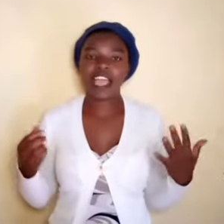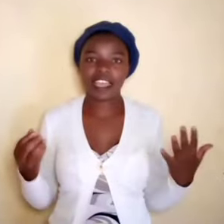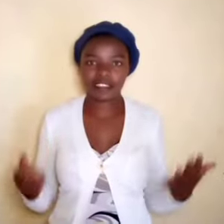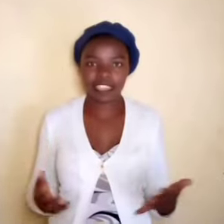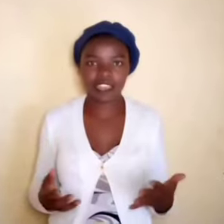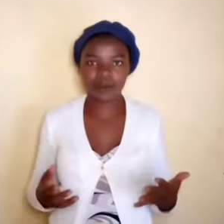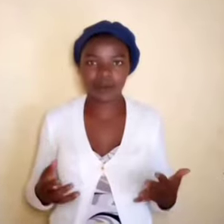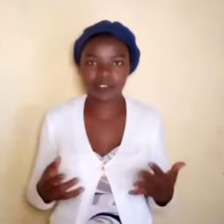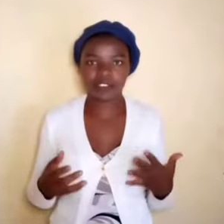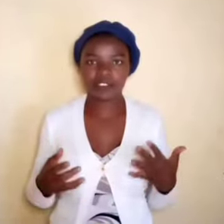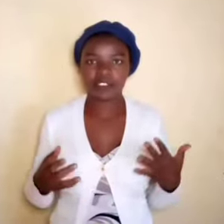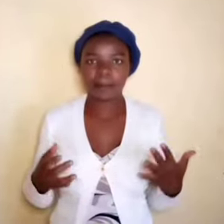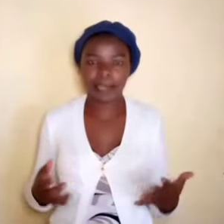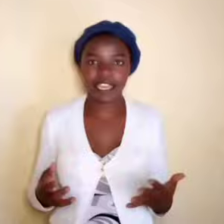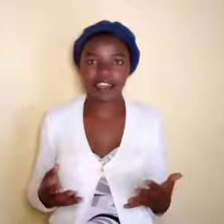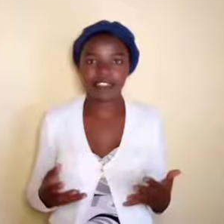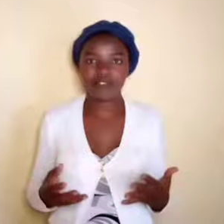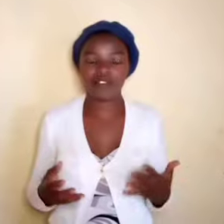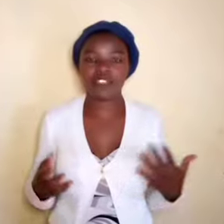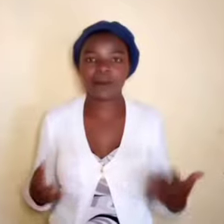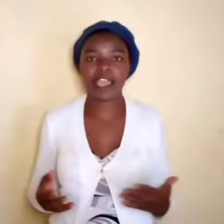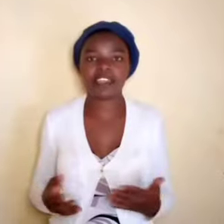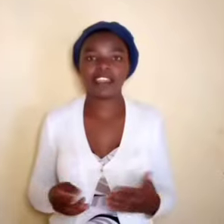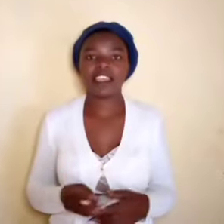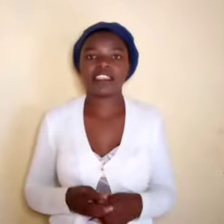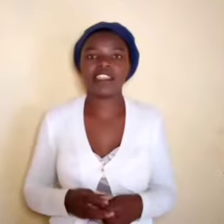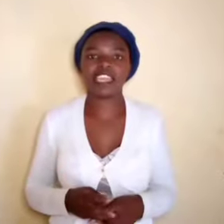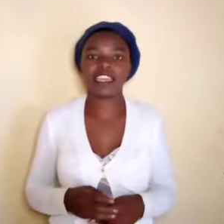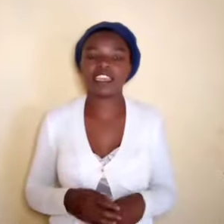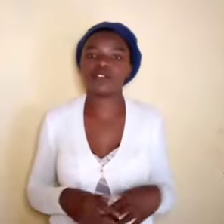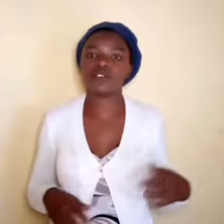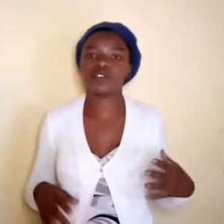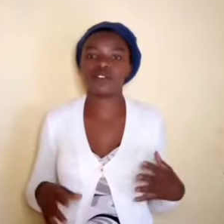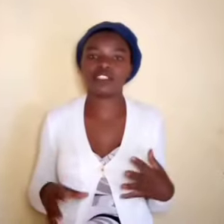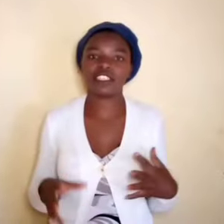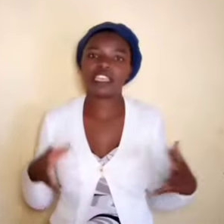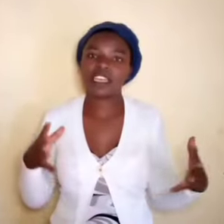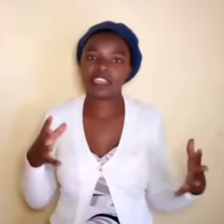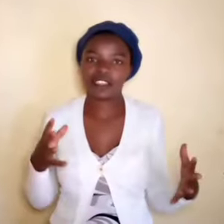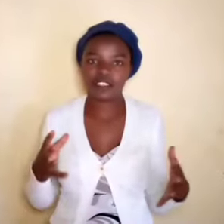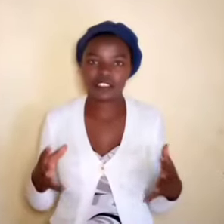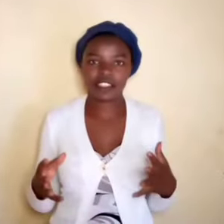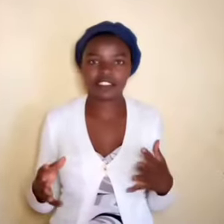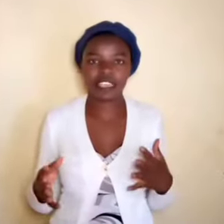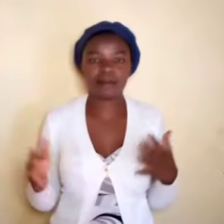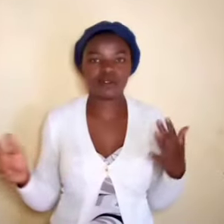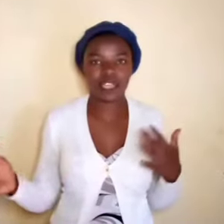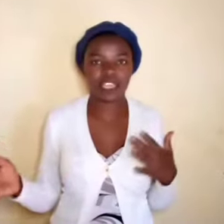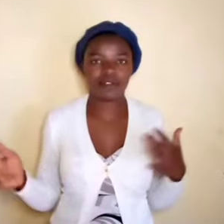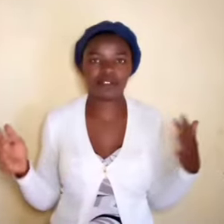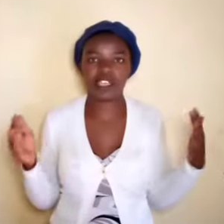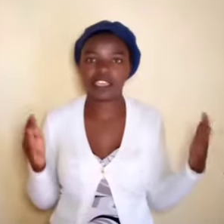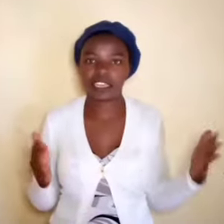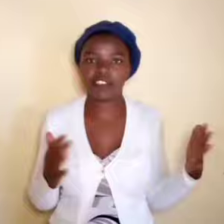a sign was made for the word, then it was not the same to every deaf